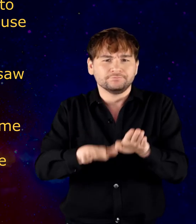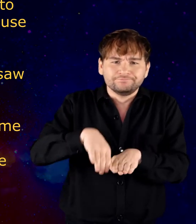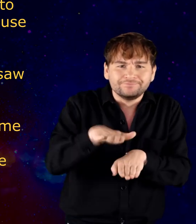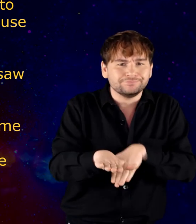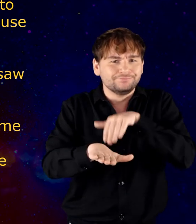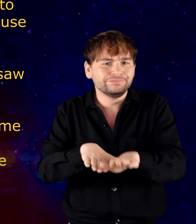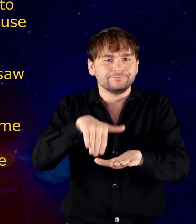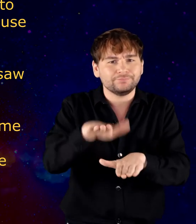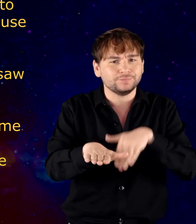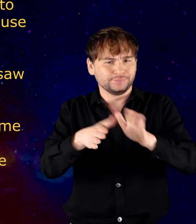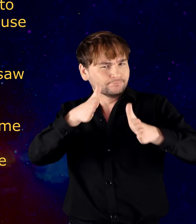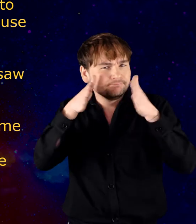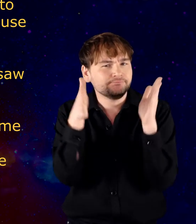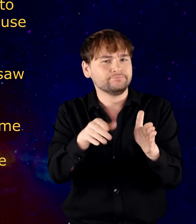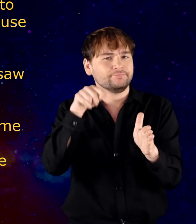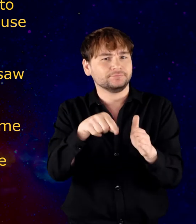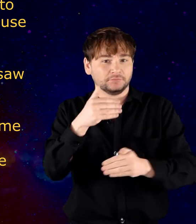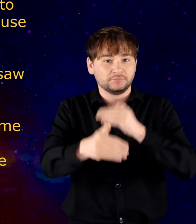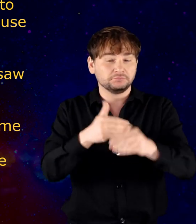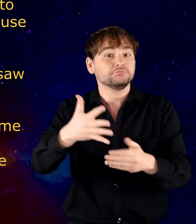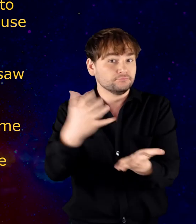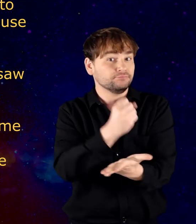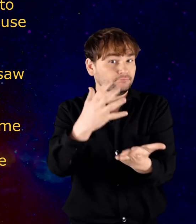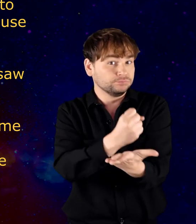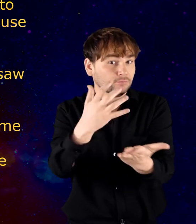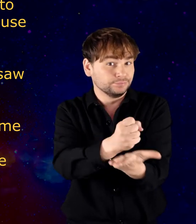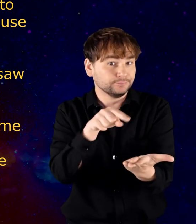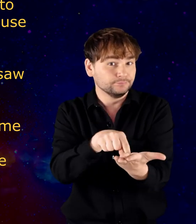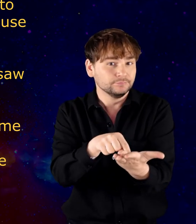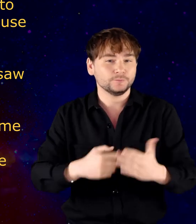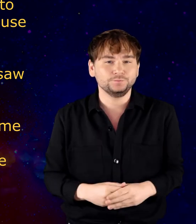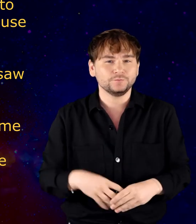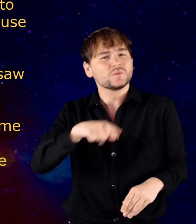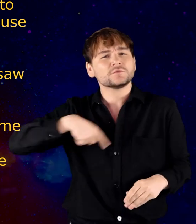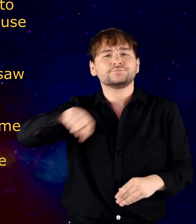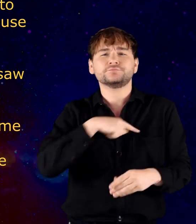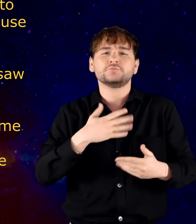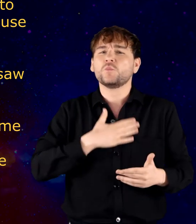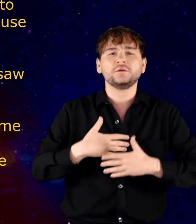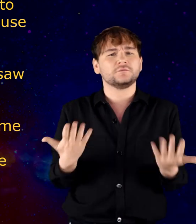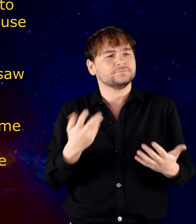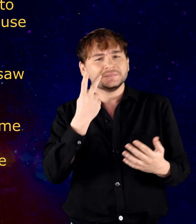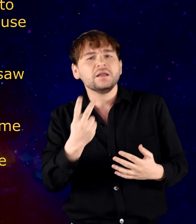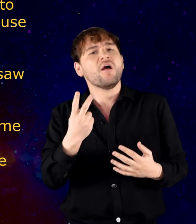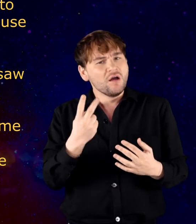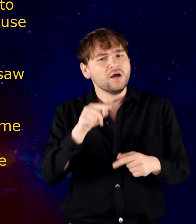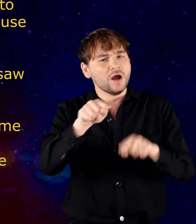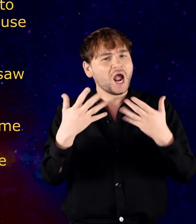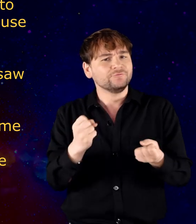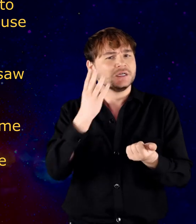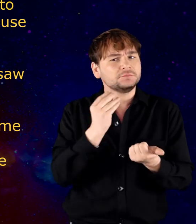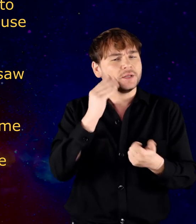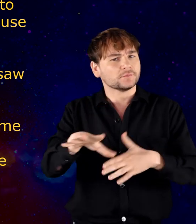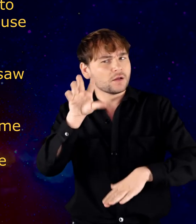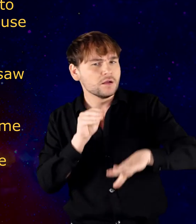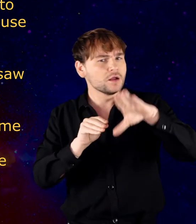progress and have been doing so. So in the meantime, we have pretty